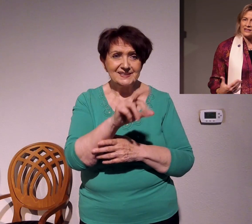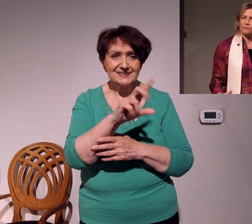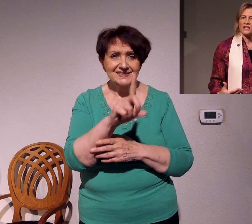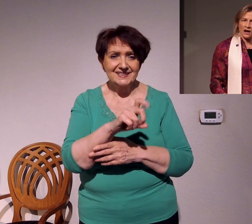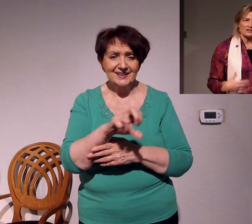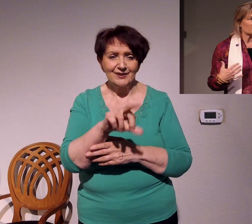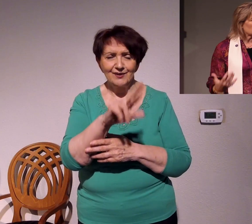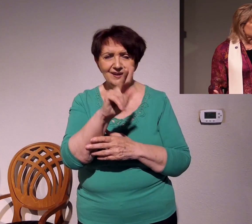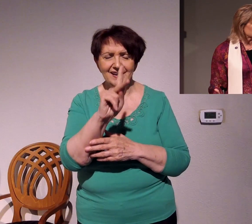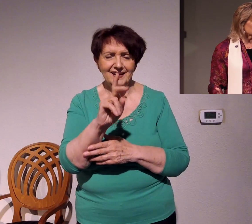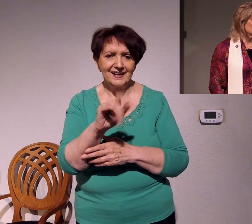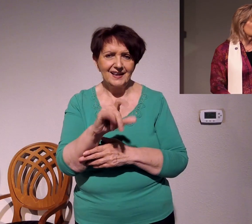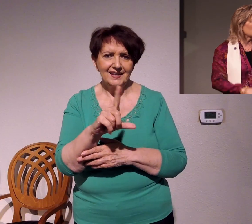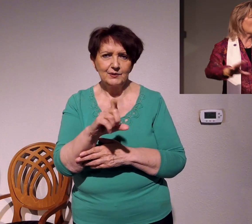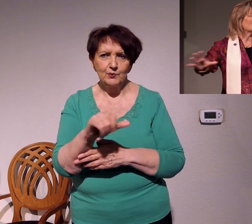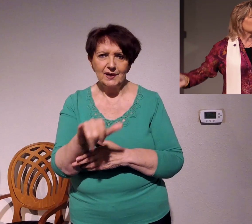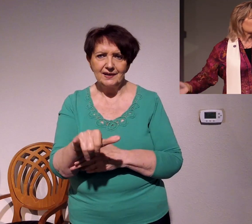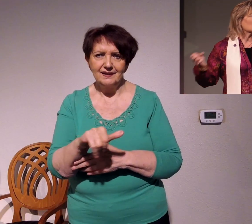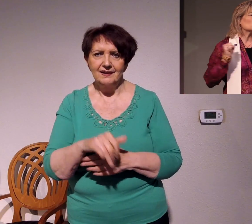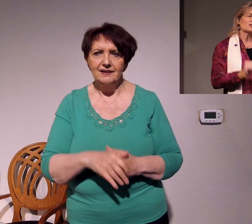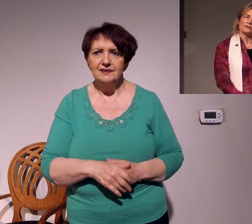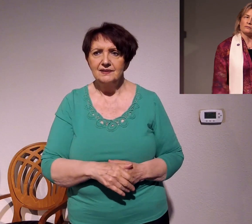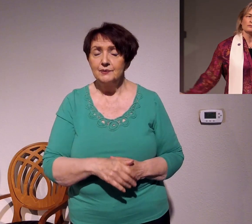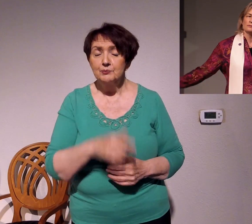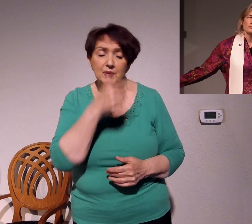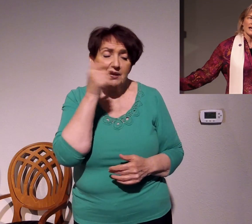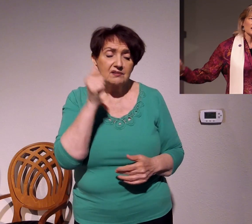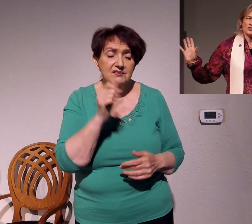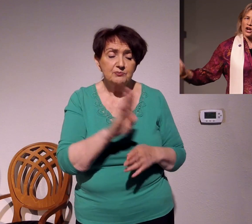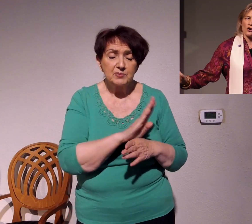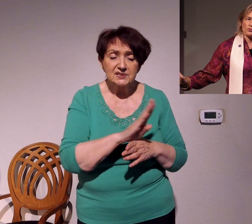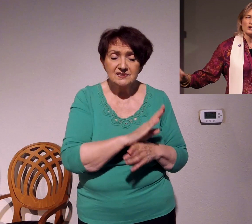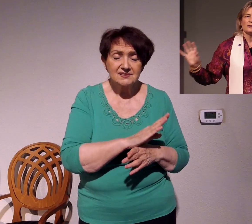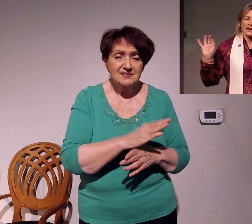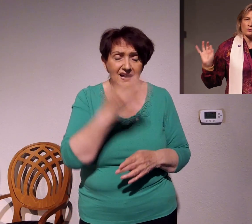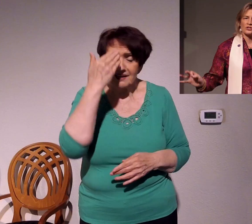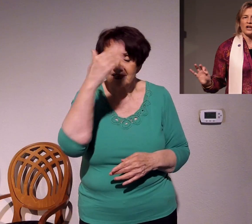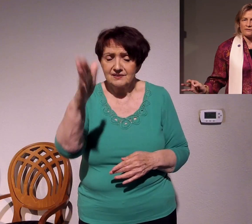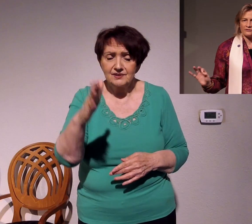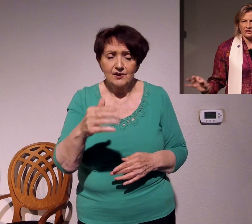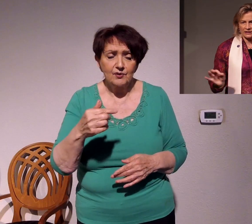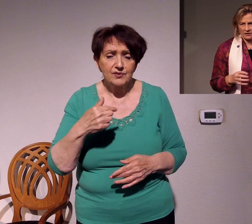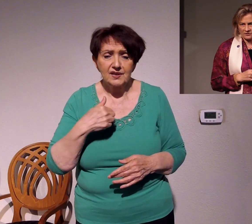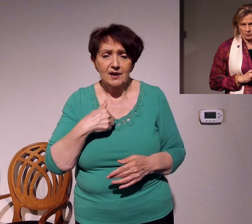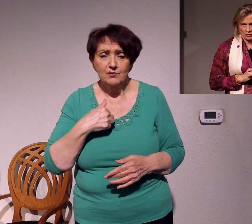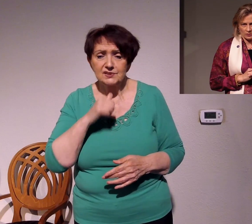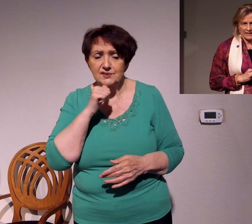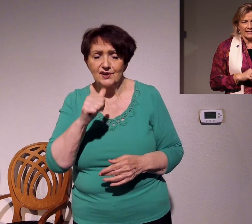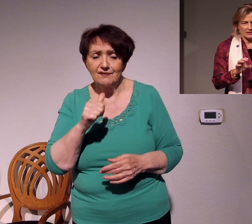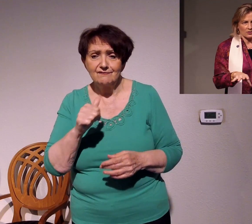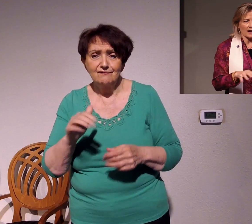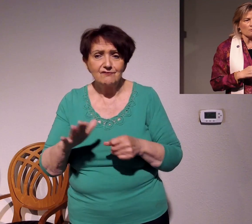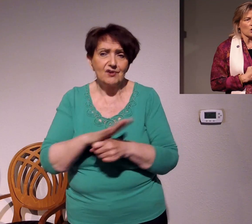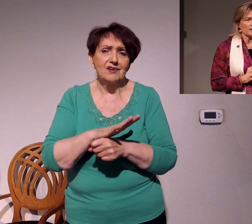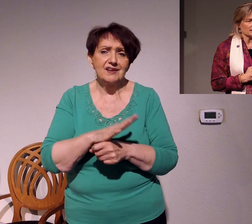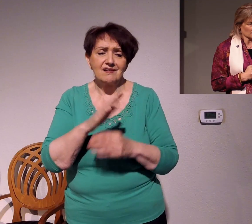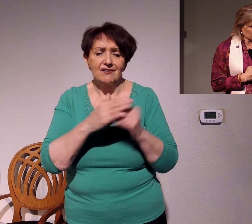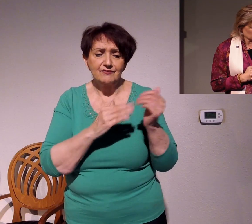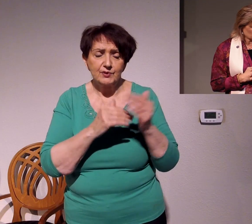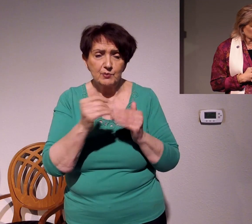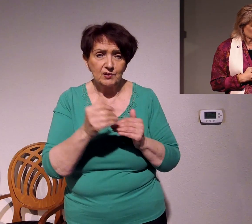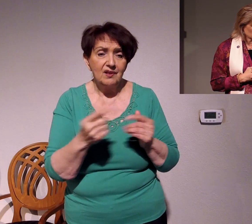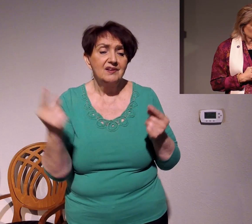I wasn't, because of business and all of this, I didn't know that I was not fully comfortable until that